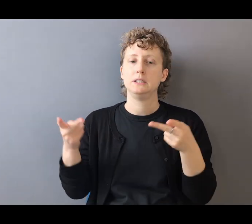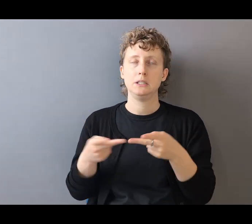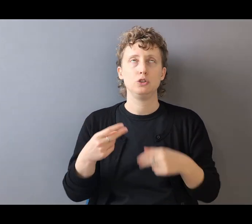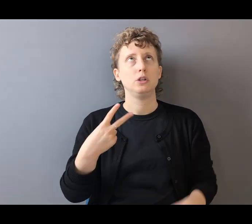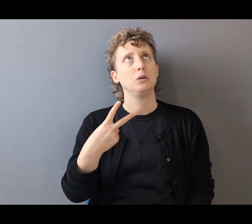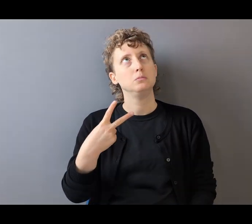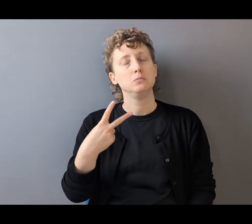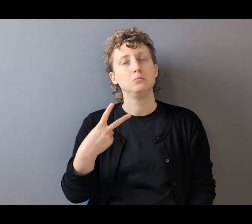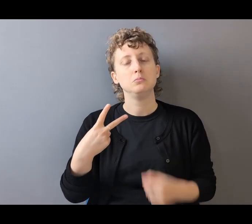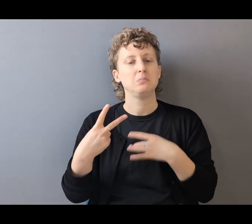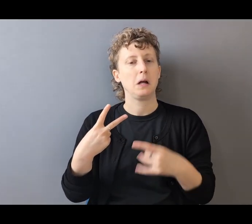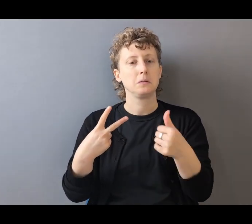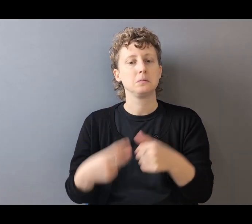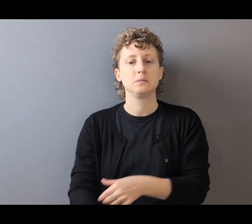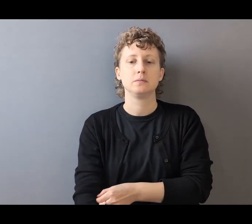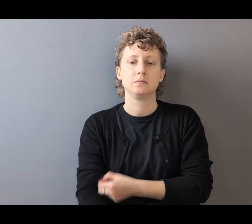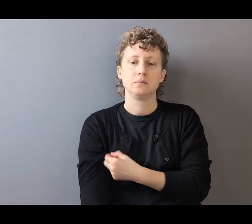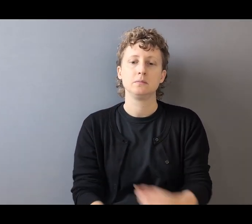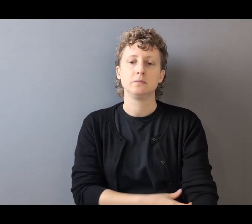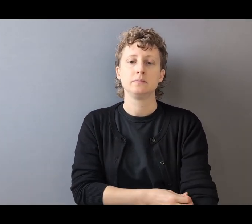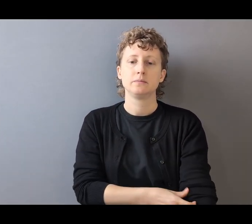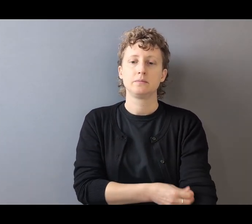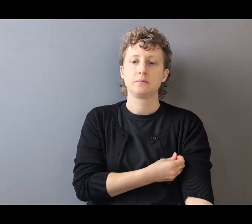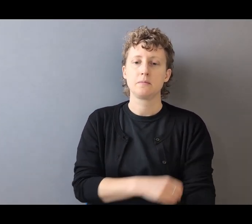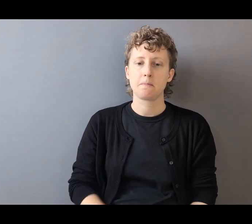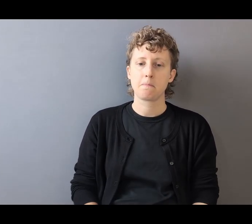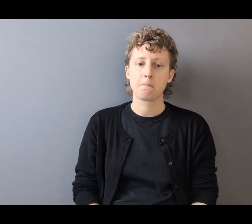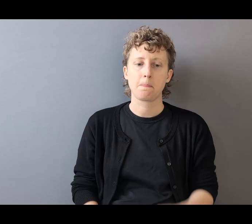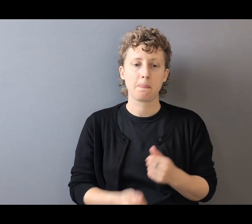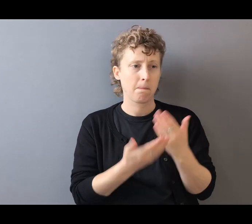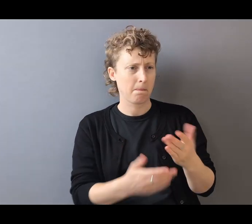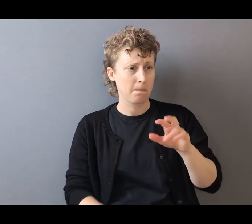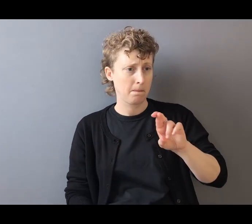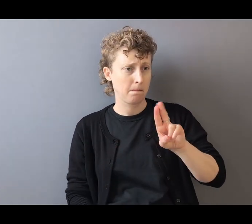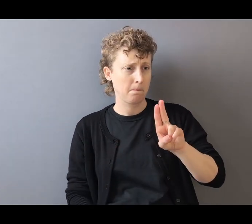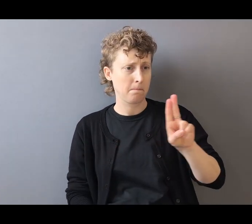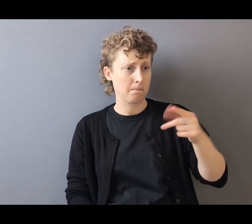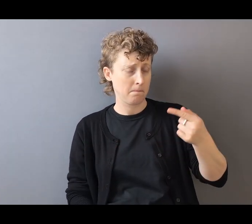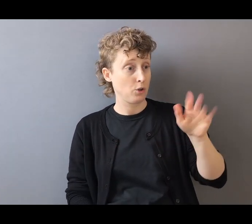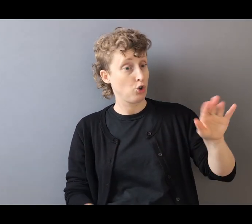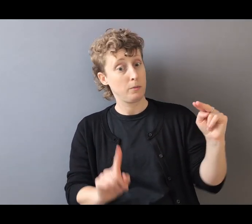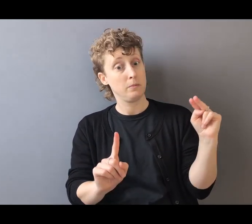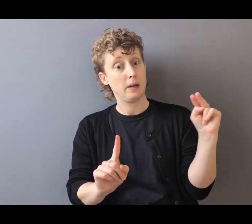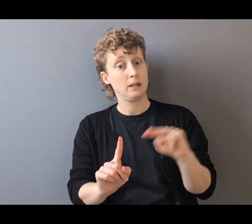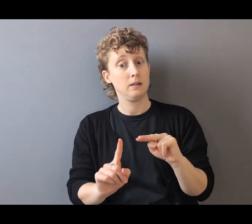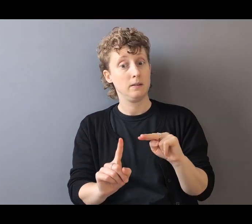me. Thank you. And Ruut, from your perspective, what's the value?